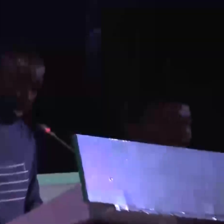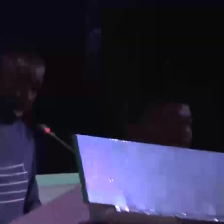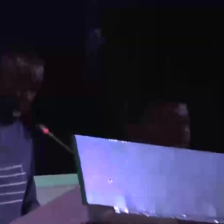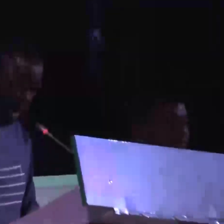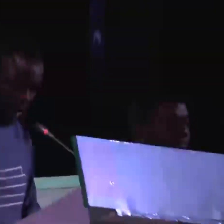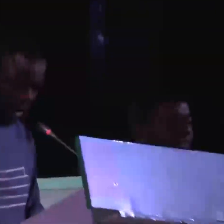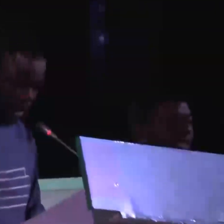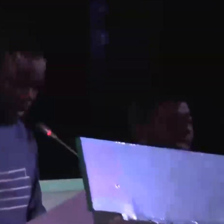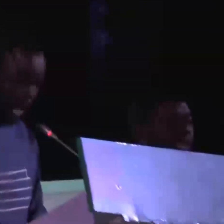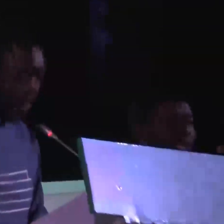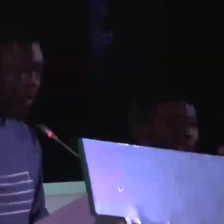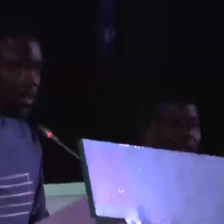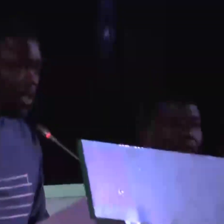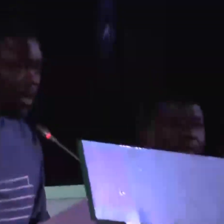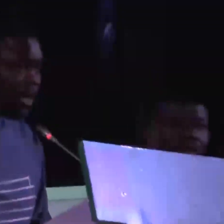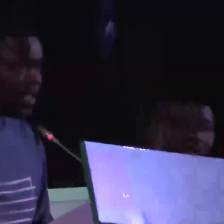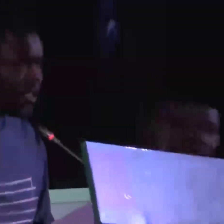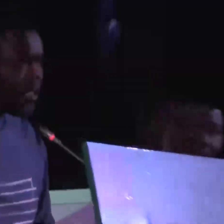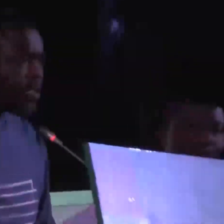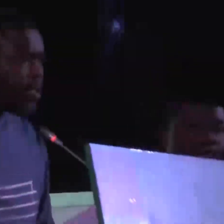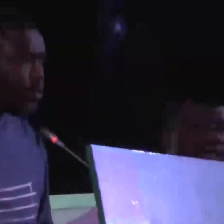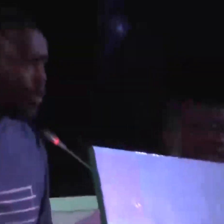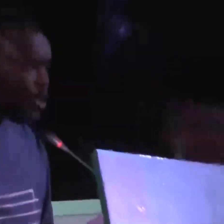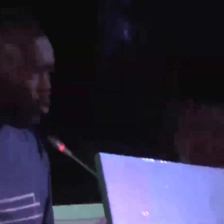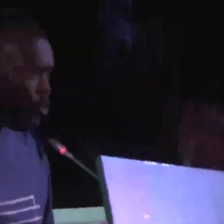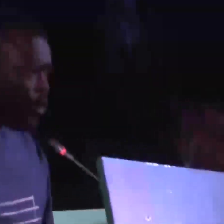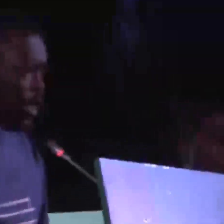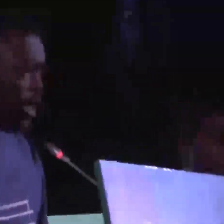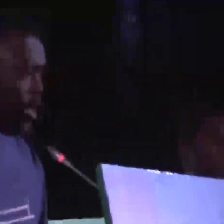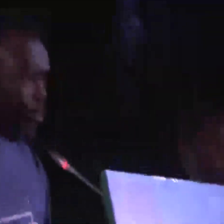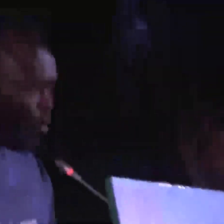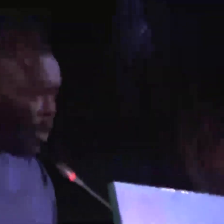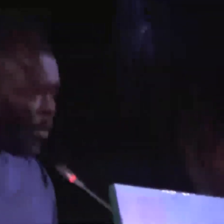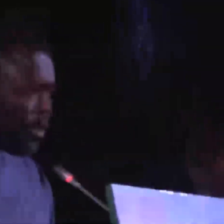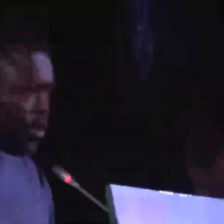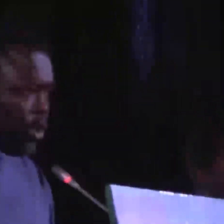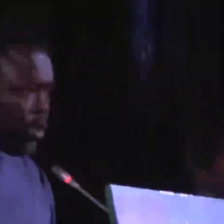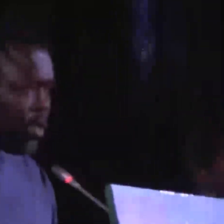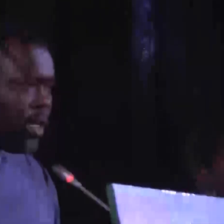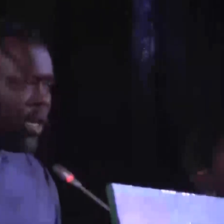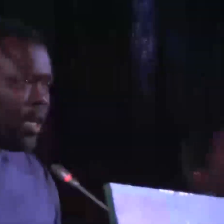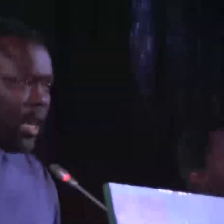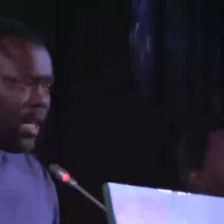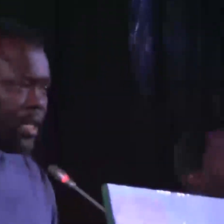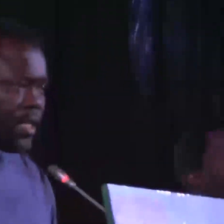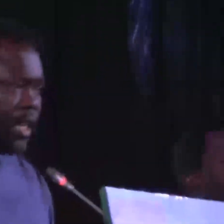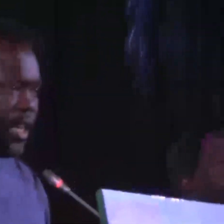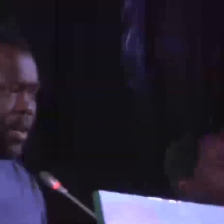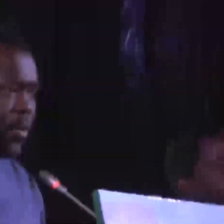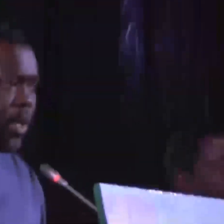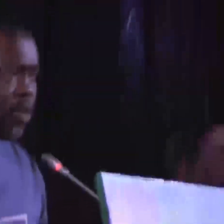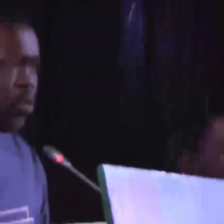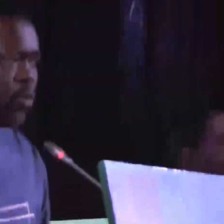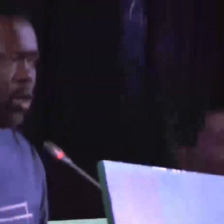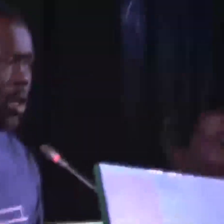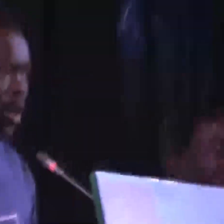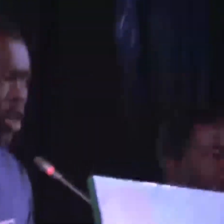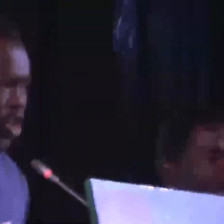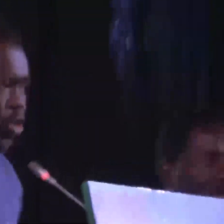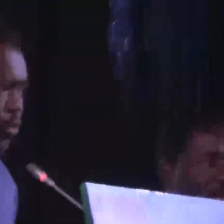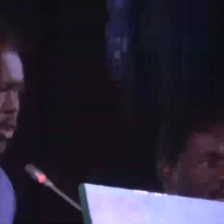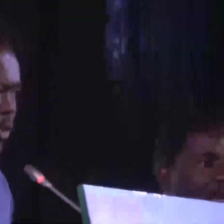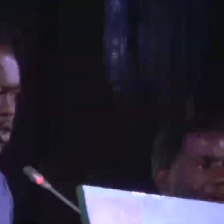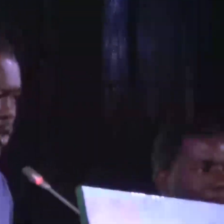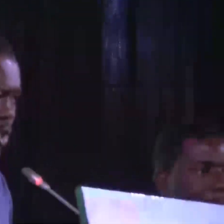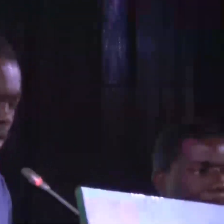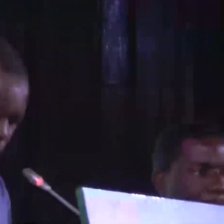is that every time we have general elections, we do a periodic registration. That is, we do a